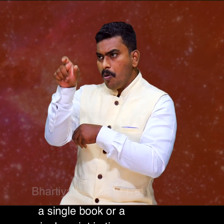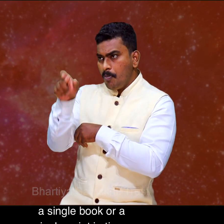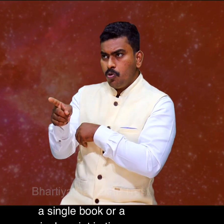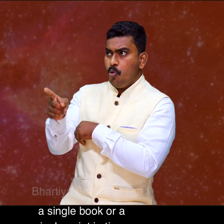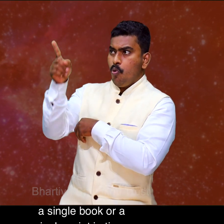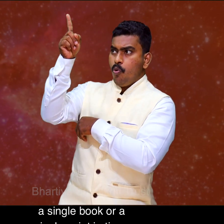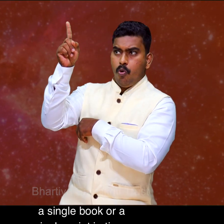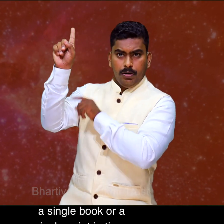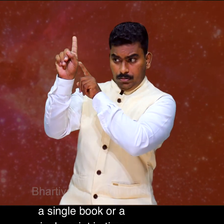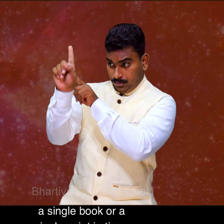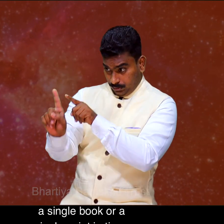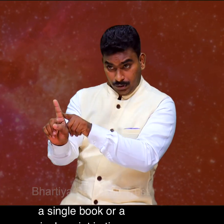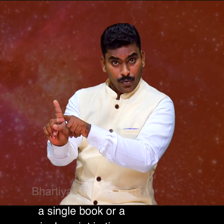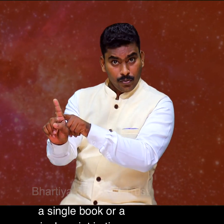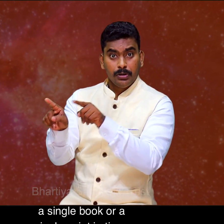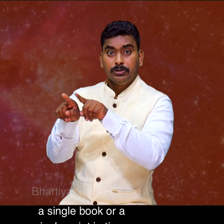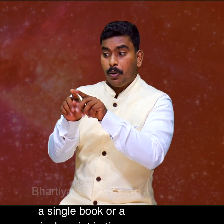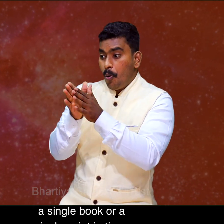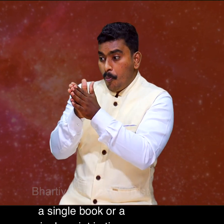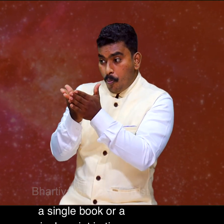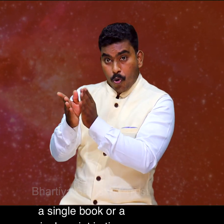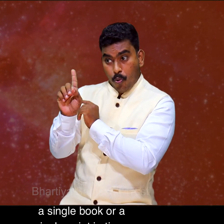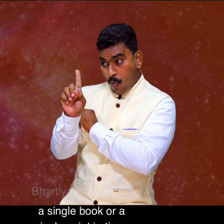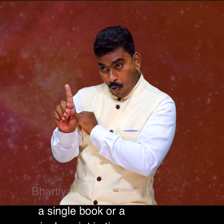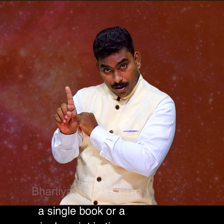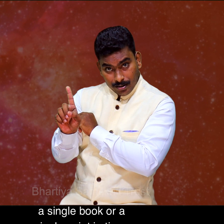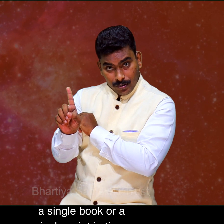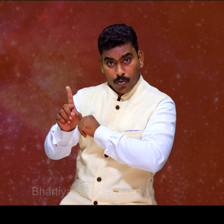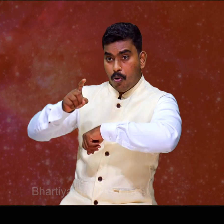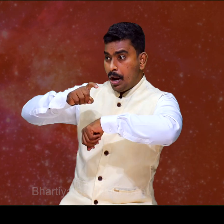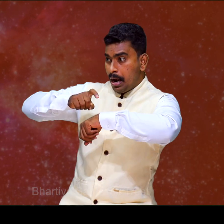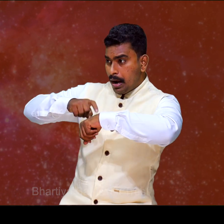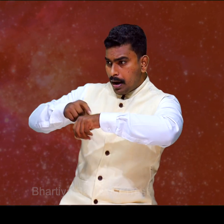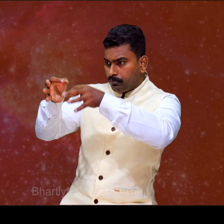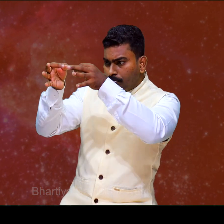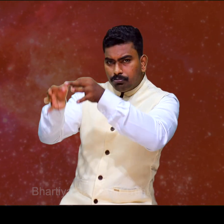single book, or at a single point in time.